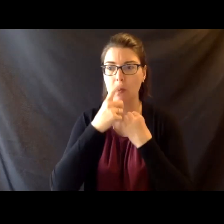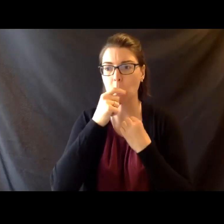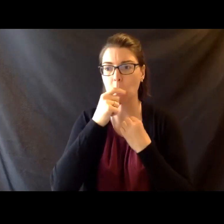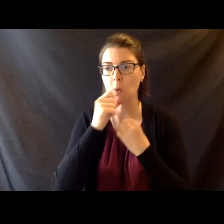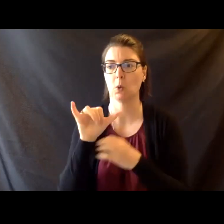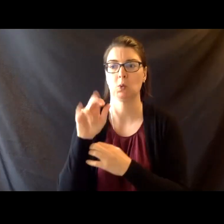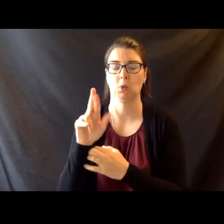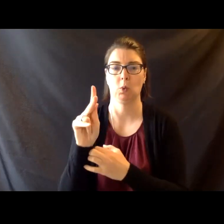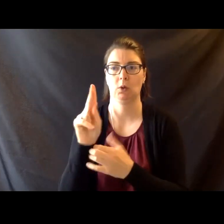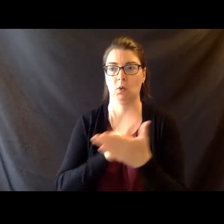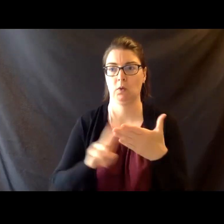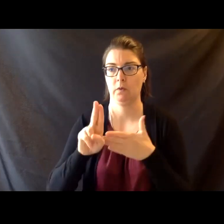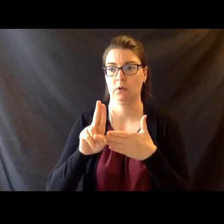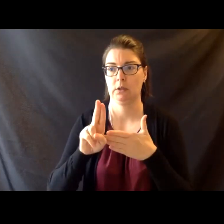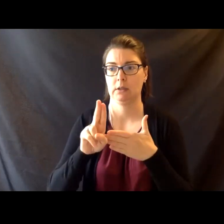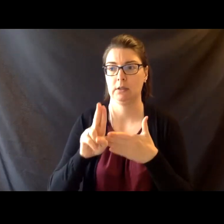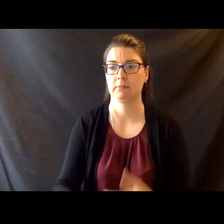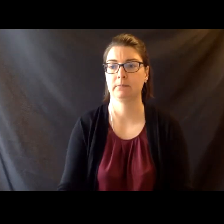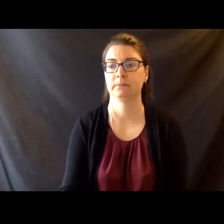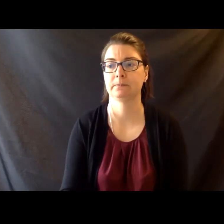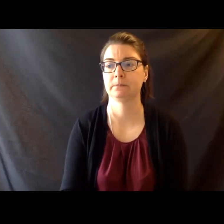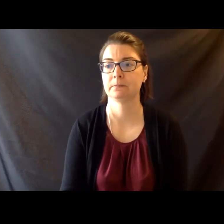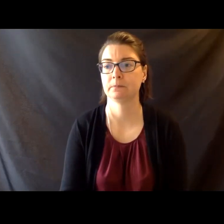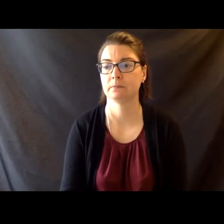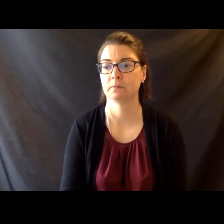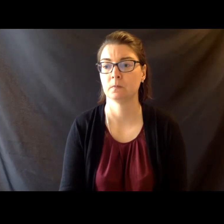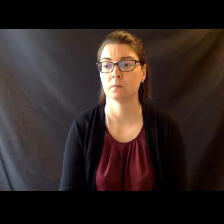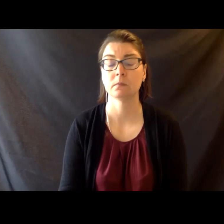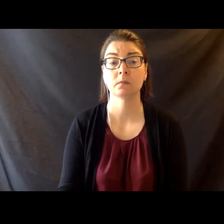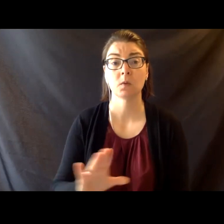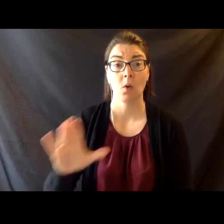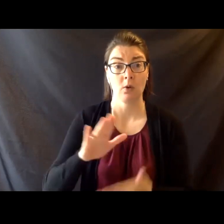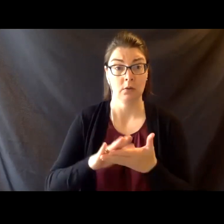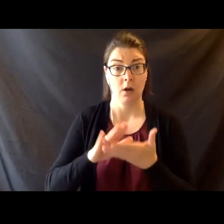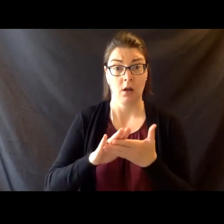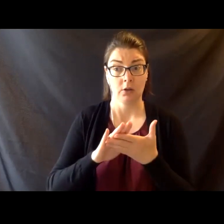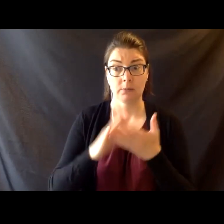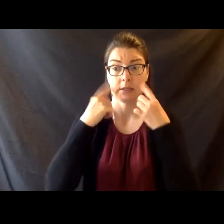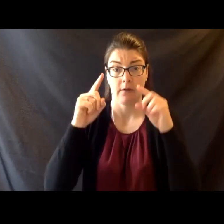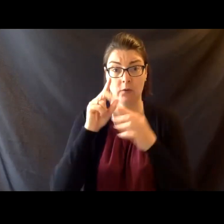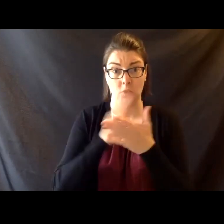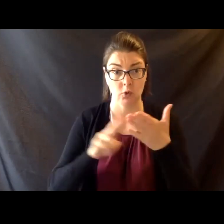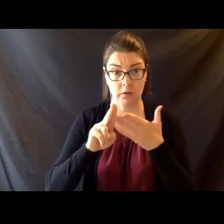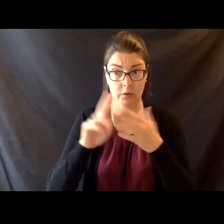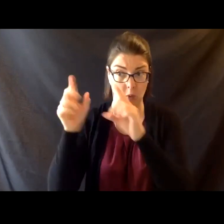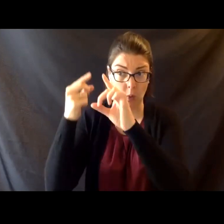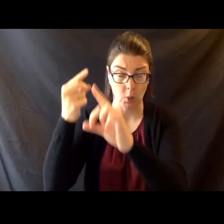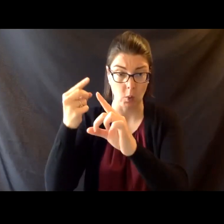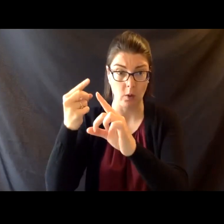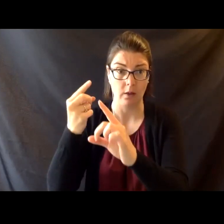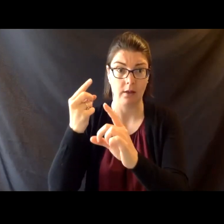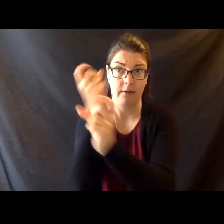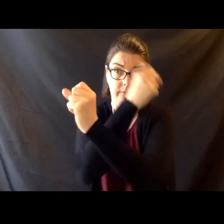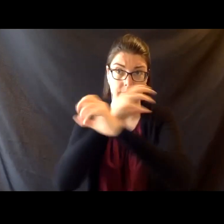University. Through this vital work, these scholars are fulfilling the university's mission and vision to